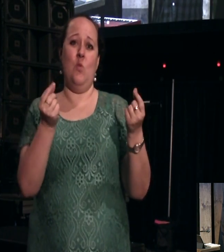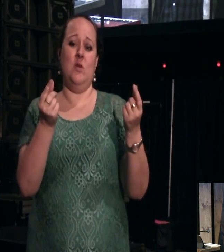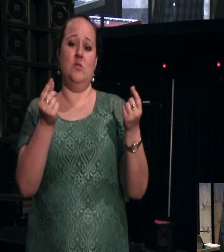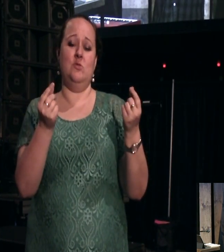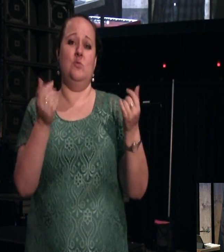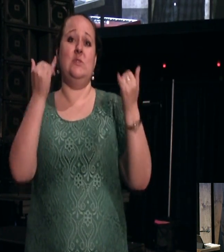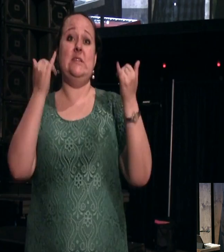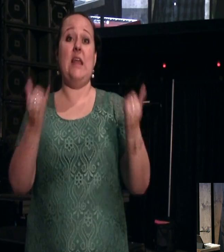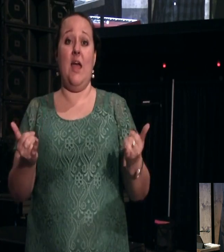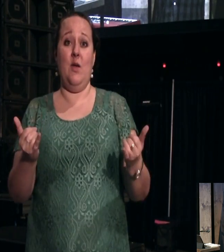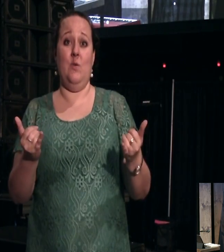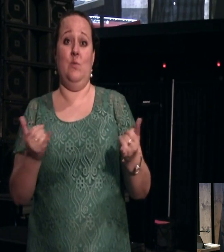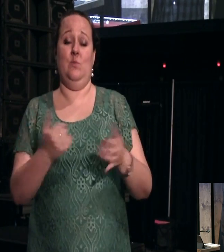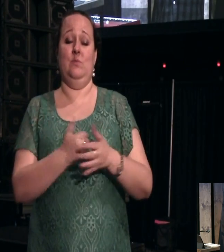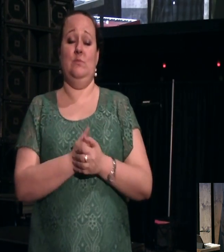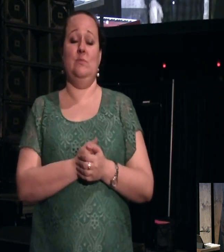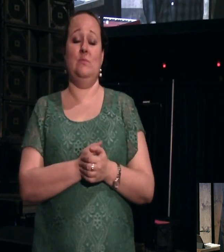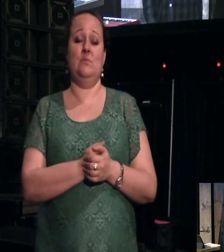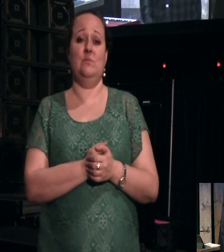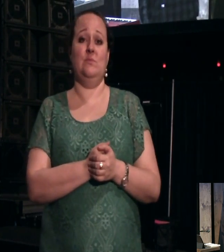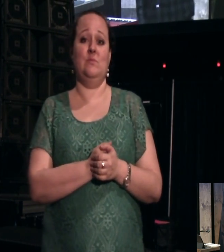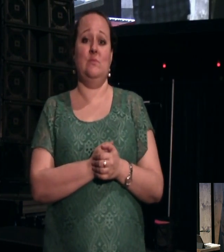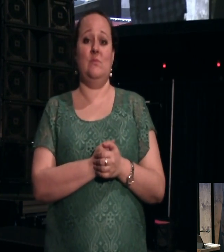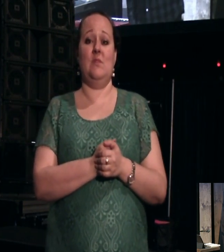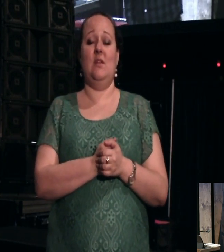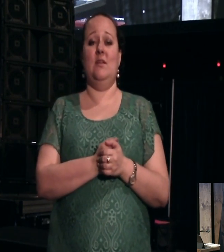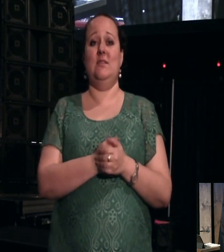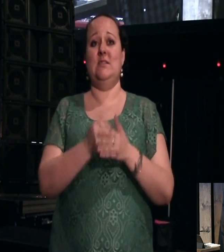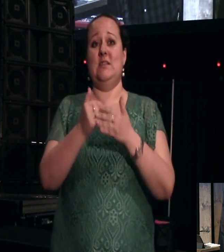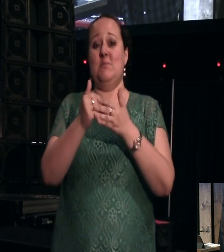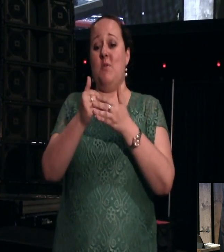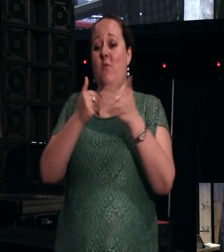He cares what you do now.